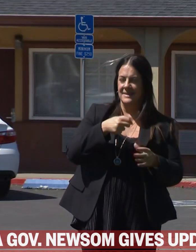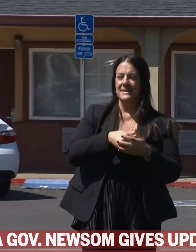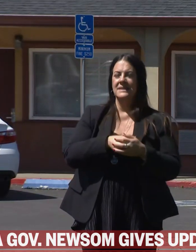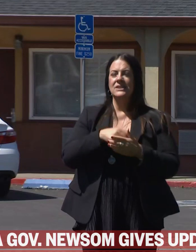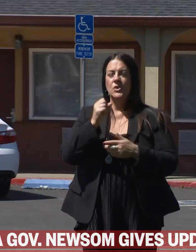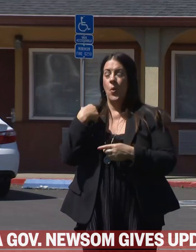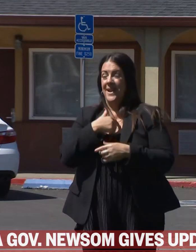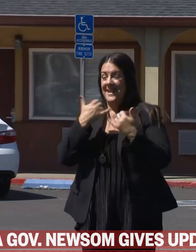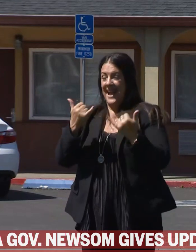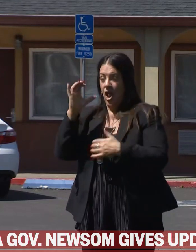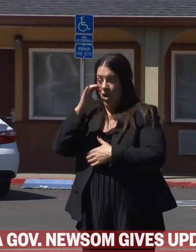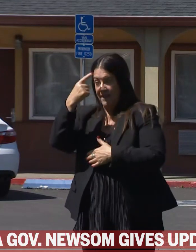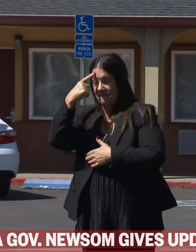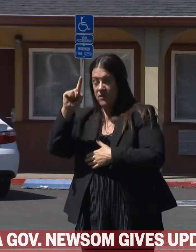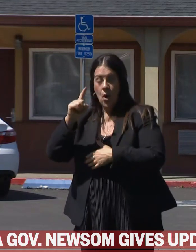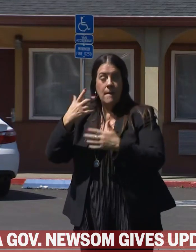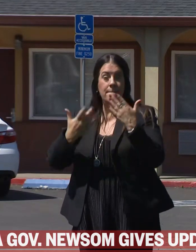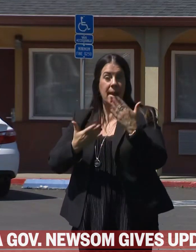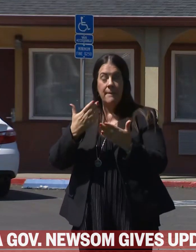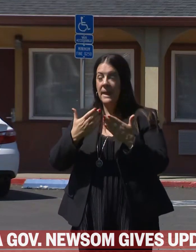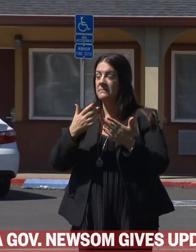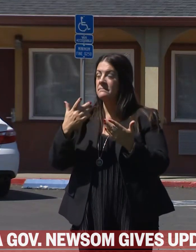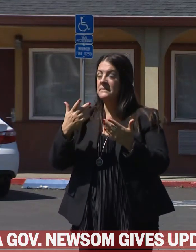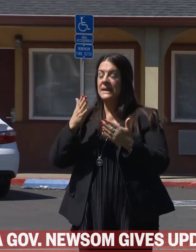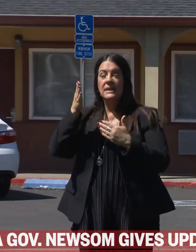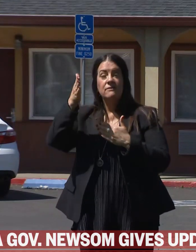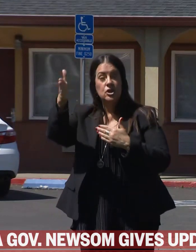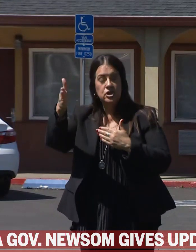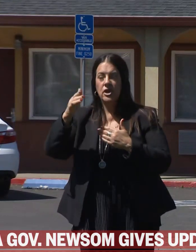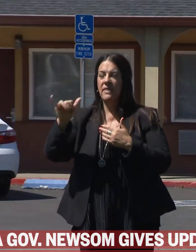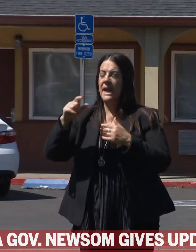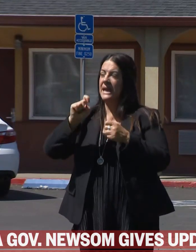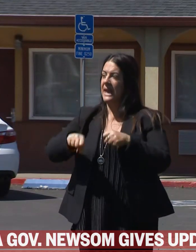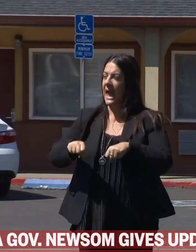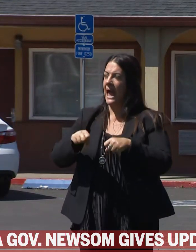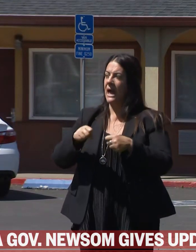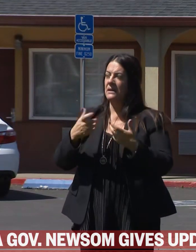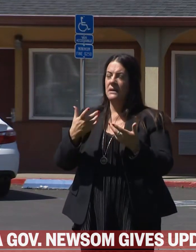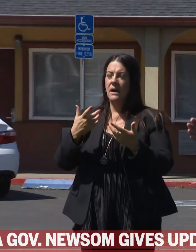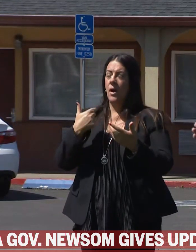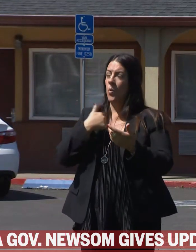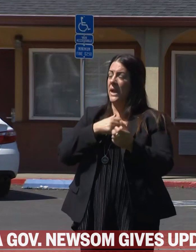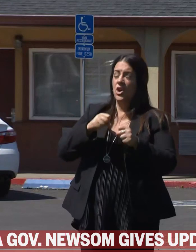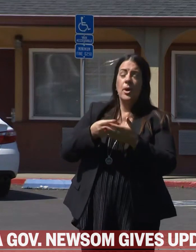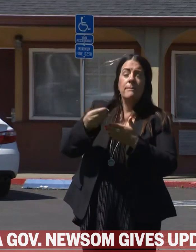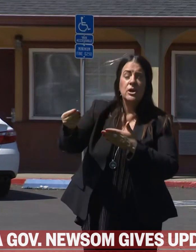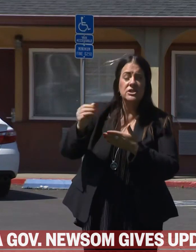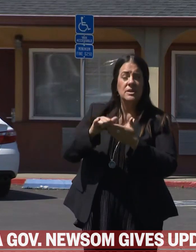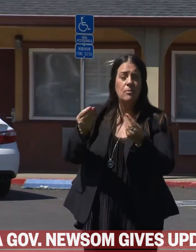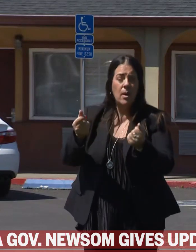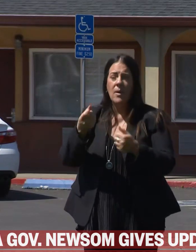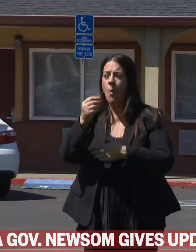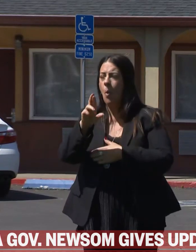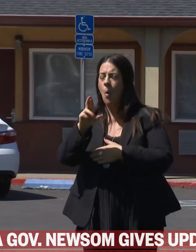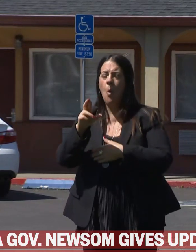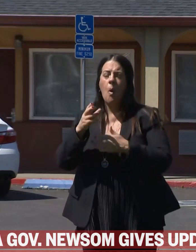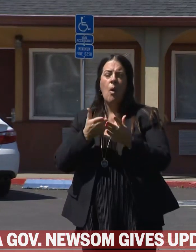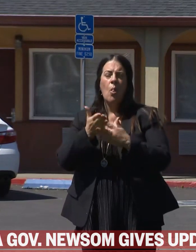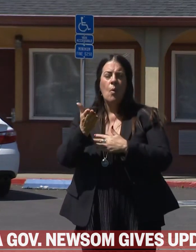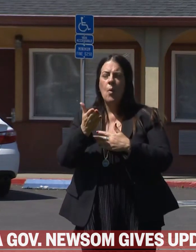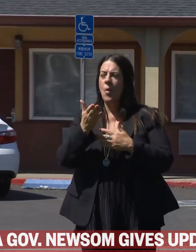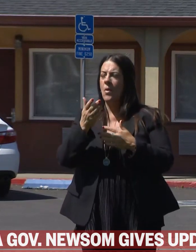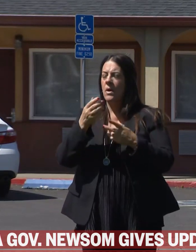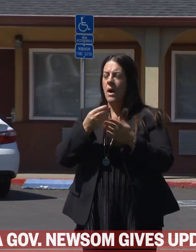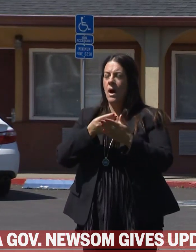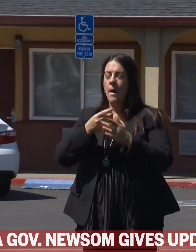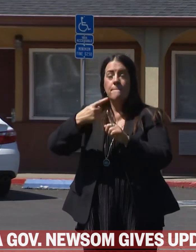have month-to-month extensions and have the ability to have purchase of these properties through a right of first